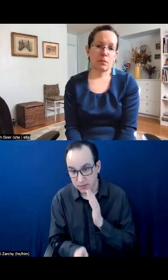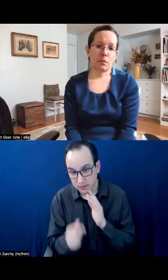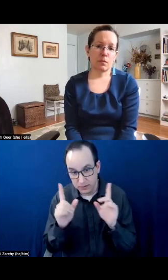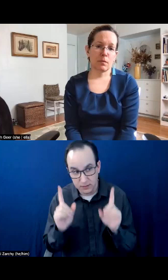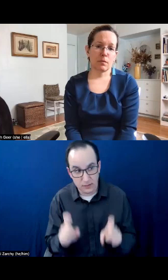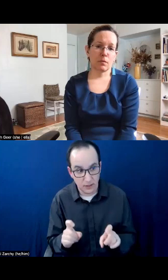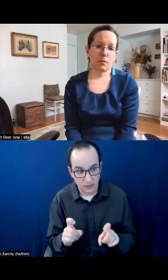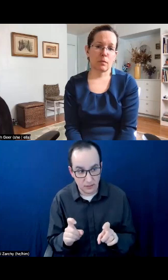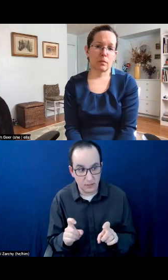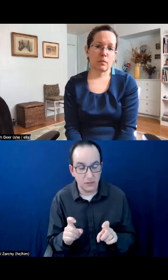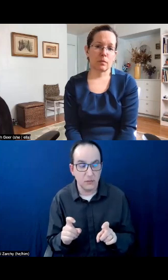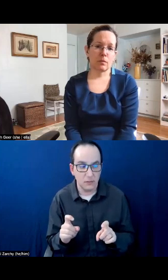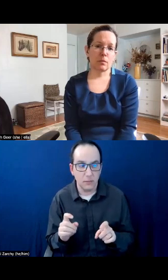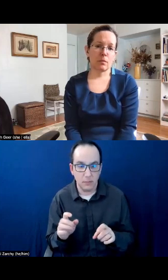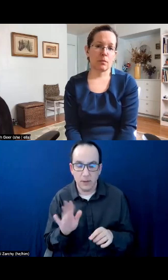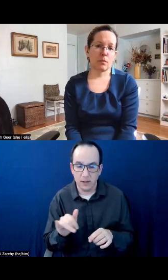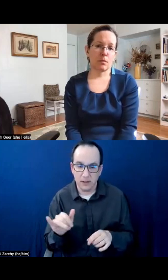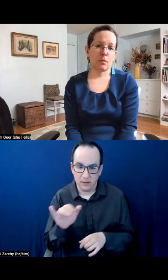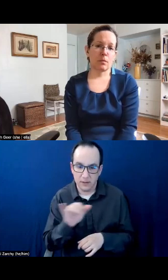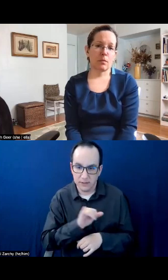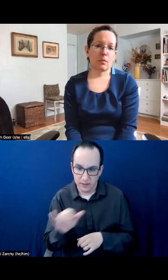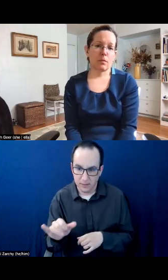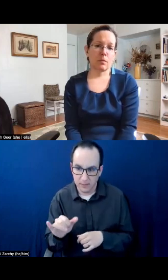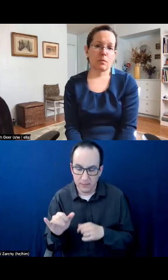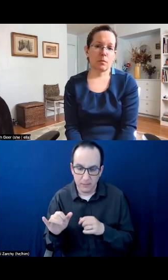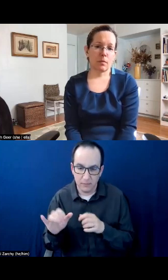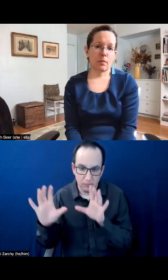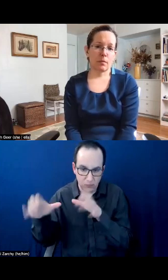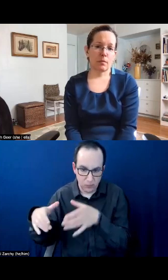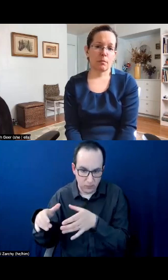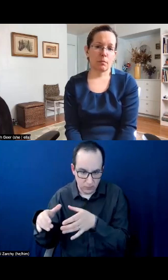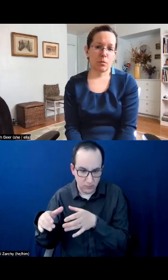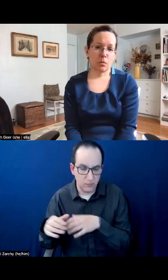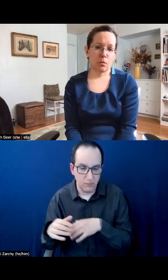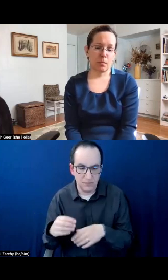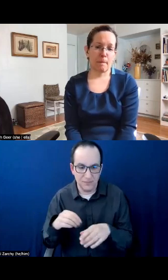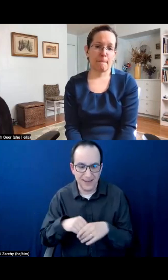Next one here is the ASL Receptive Expressive Skills